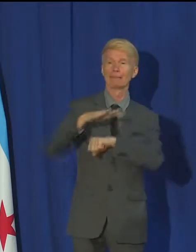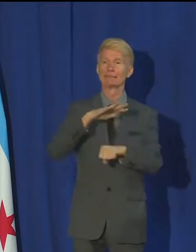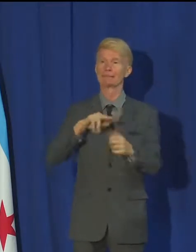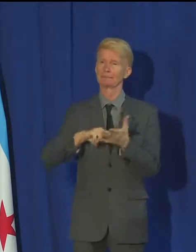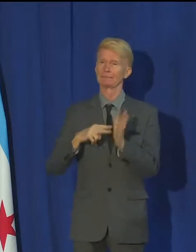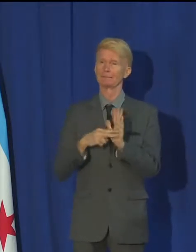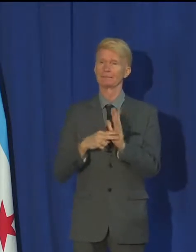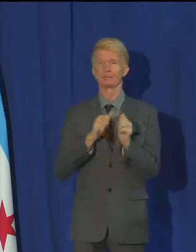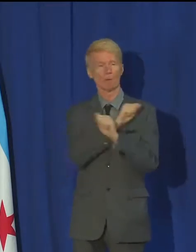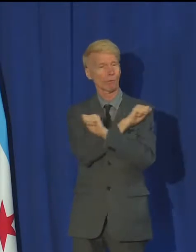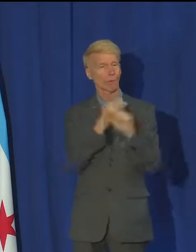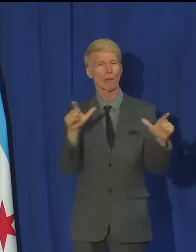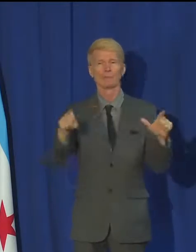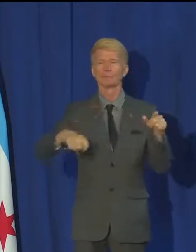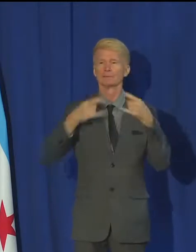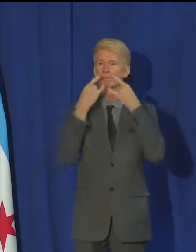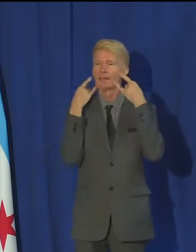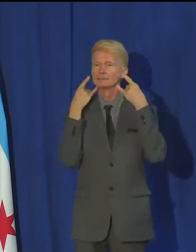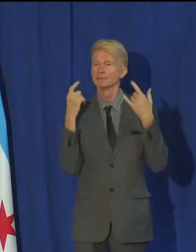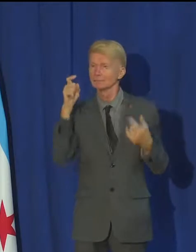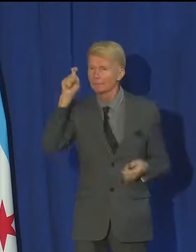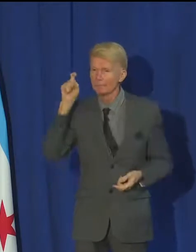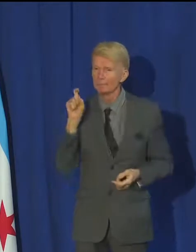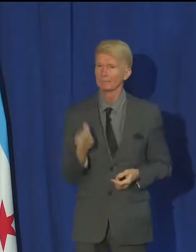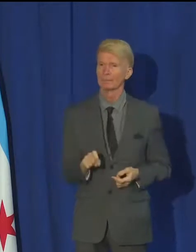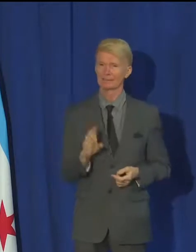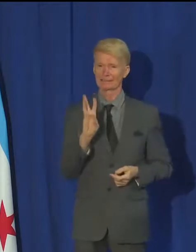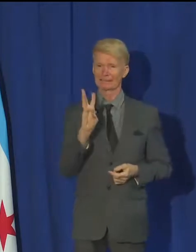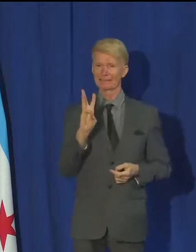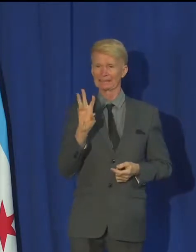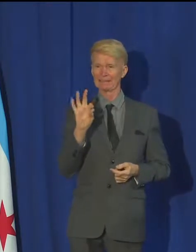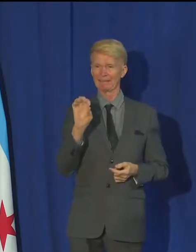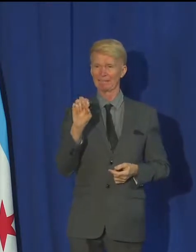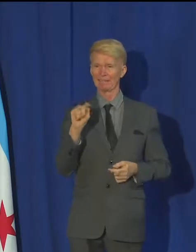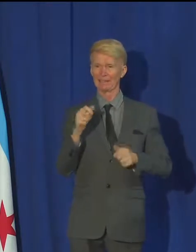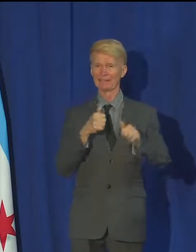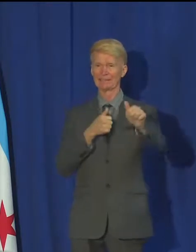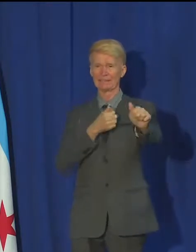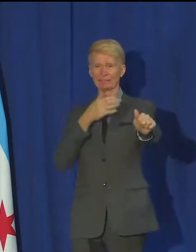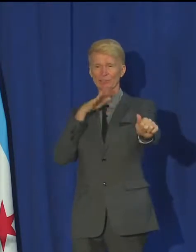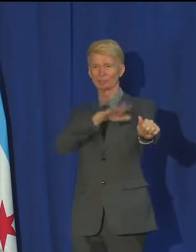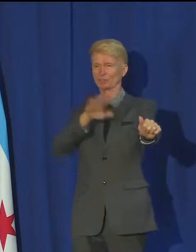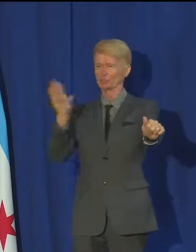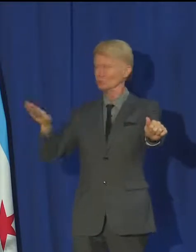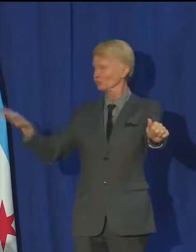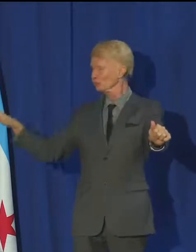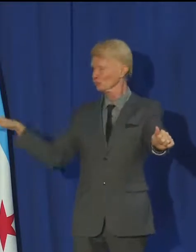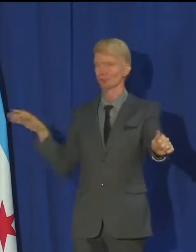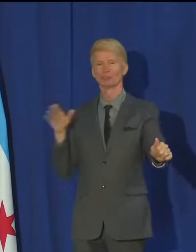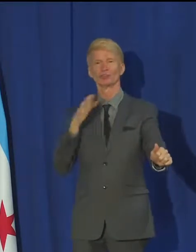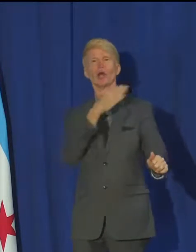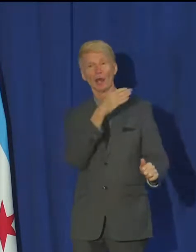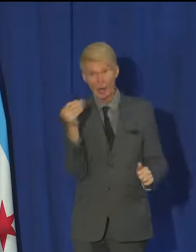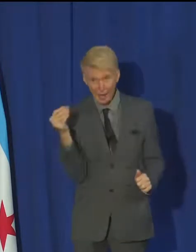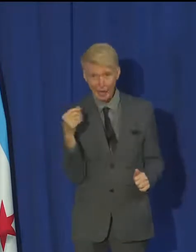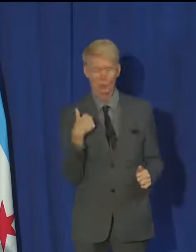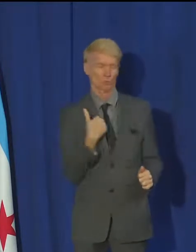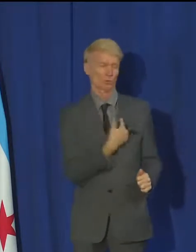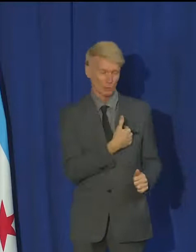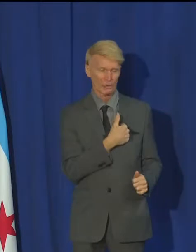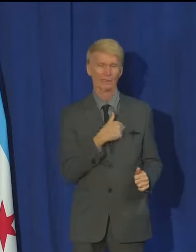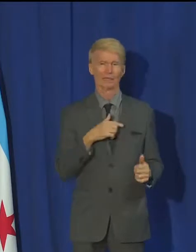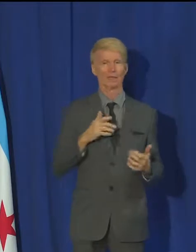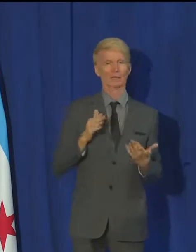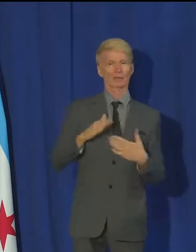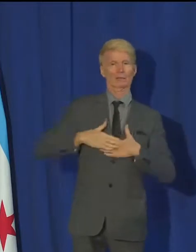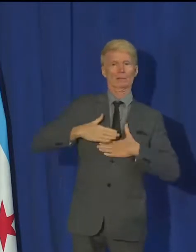is wearing their mask, everybody is keeping their 6-foot distance, and we're generally being very conscious of the way that